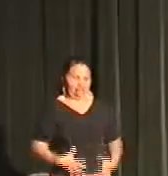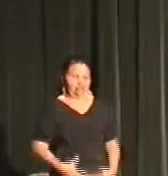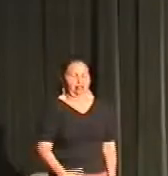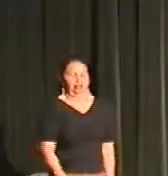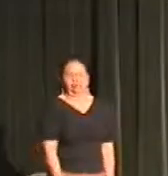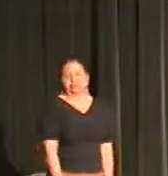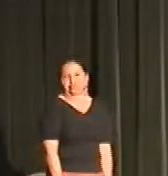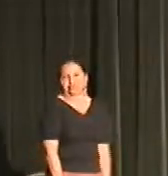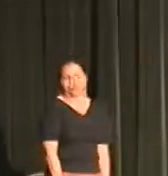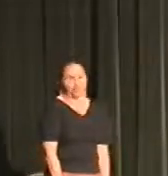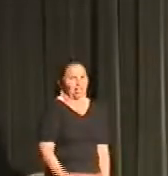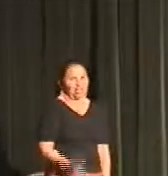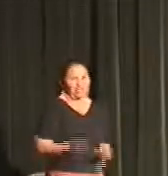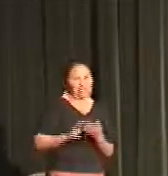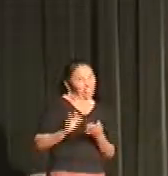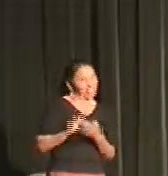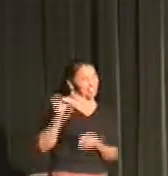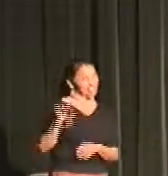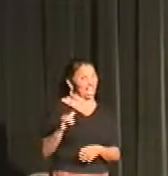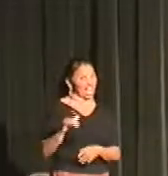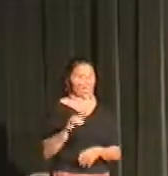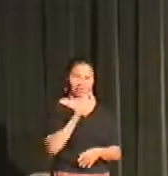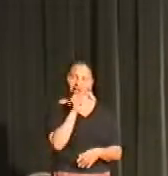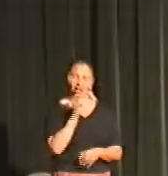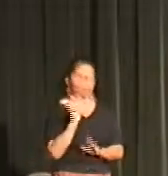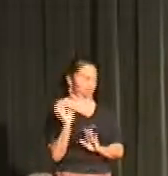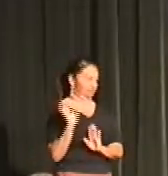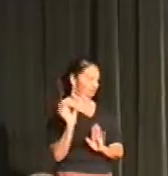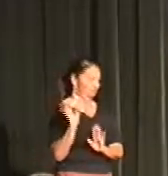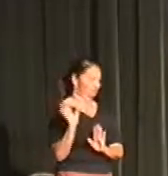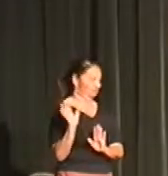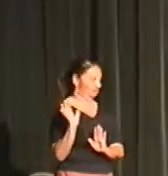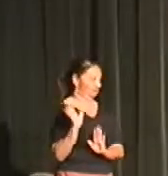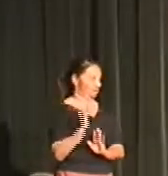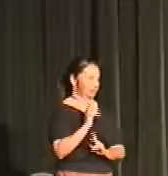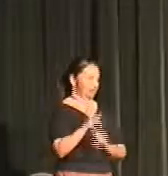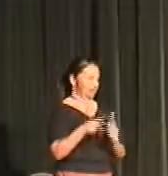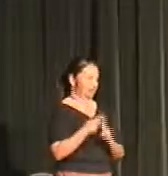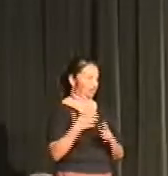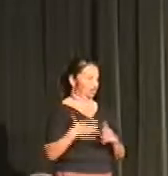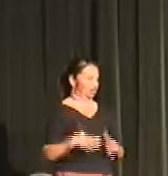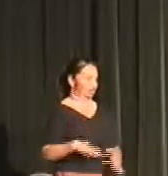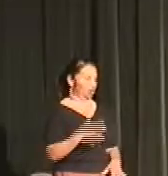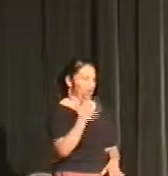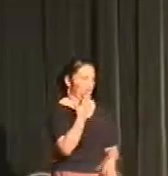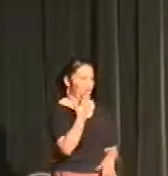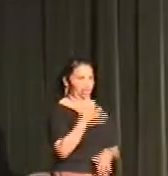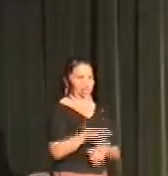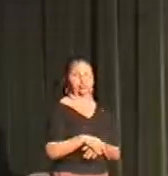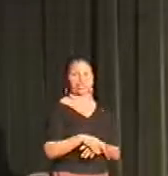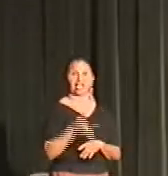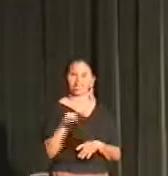really pretty unforgivable as far as I was concerned, you know. And anyway, Gail was to become my sponsor, and